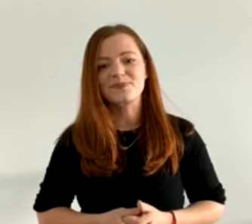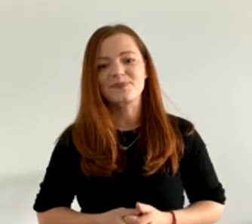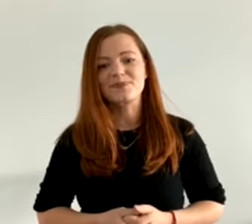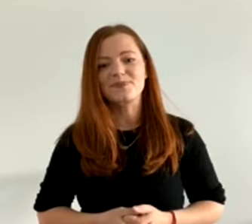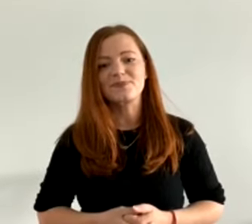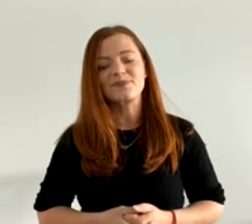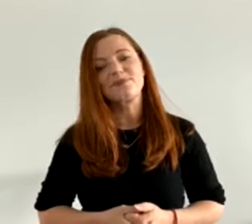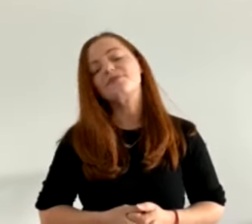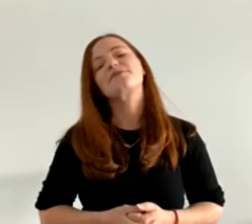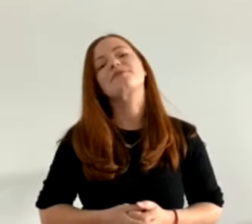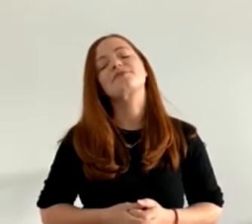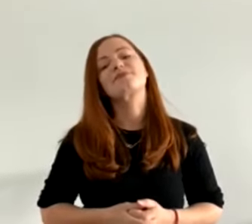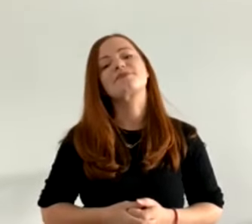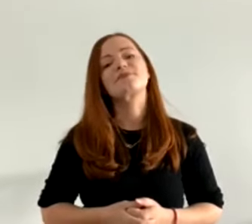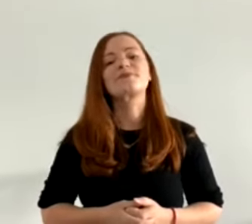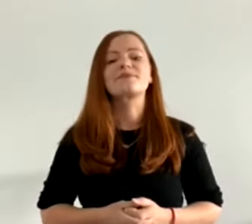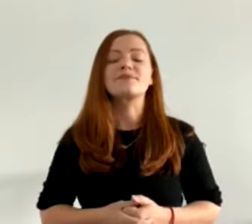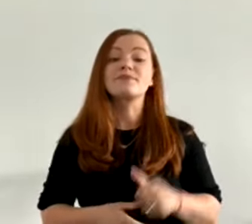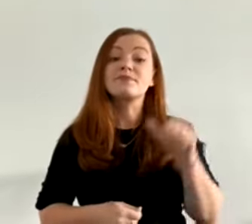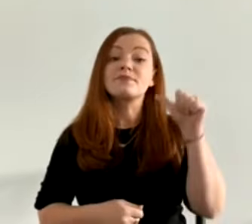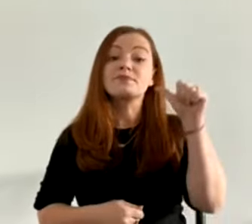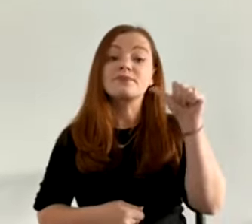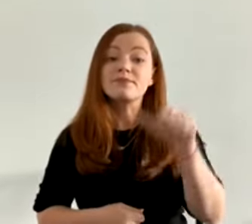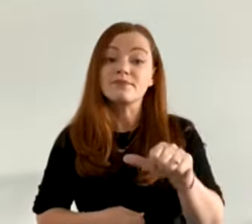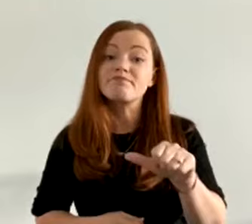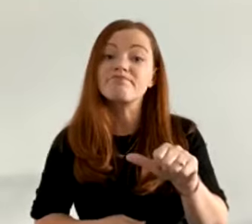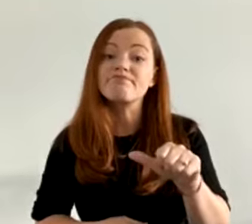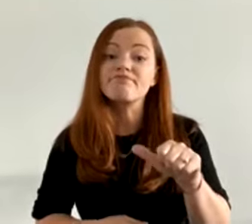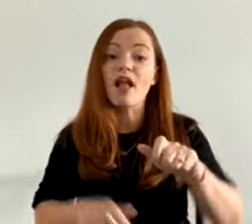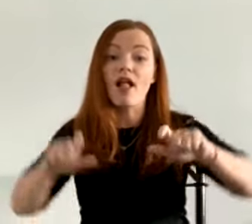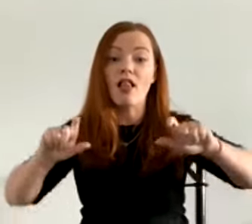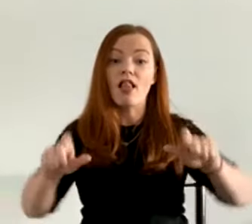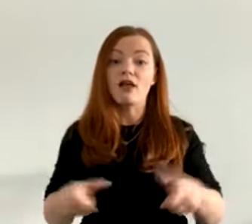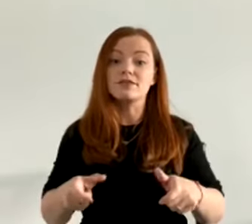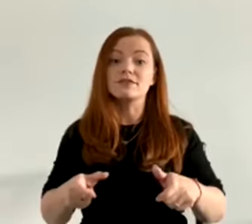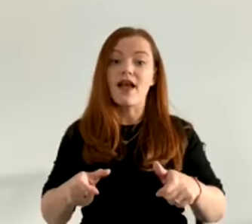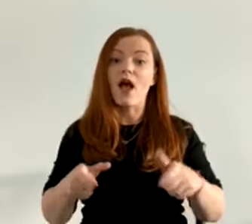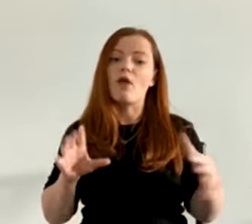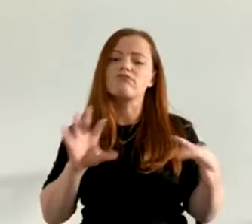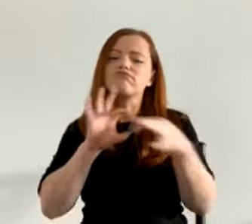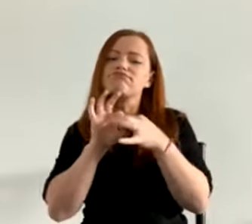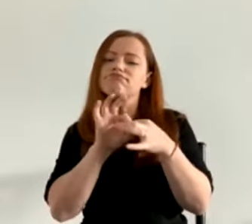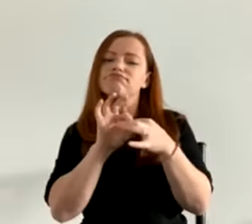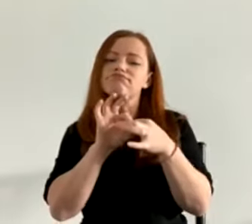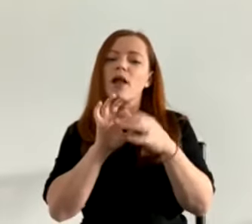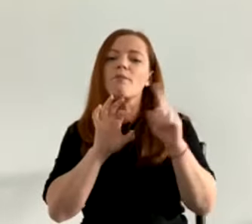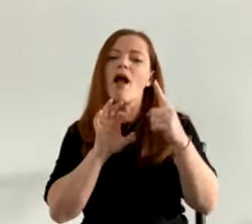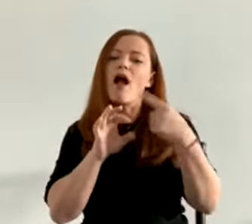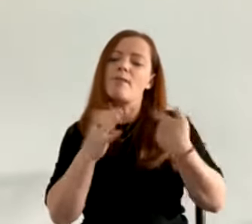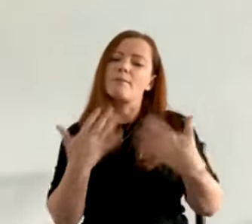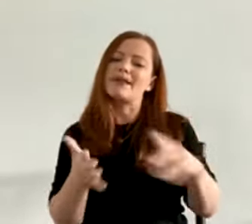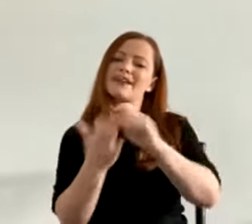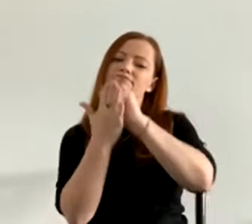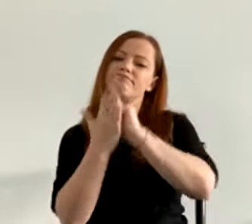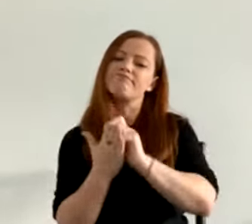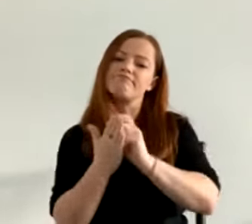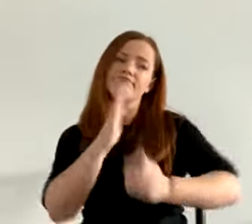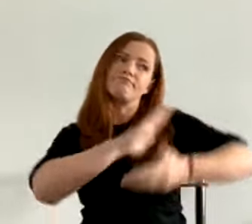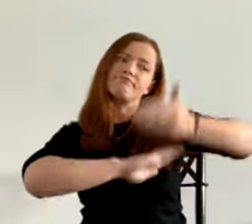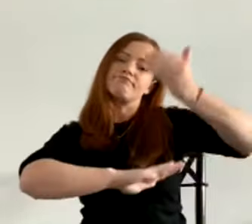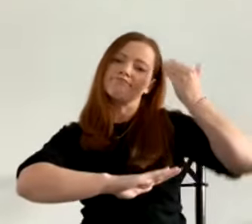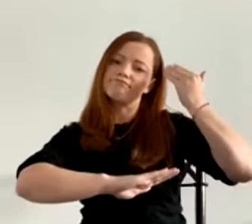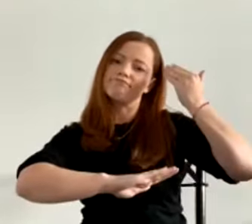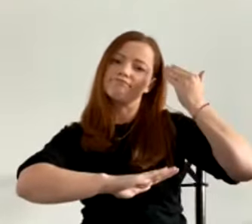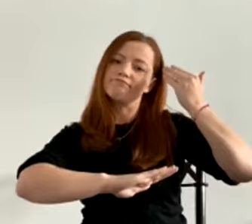And to something still lockdown related, but this is a poem I wrote a while ago, but it seems to connect